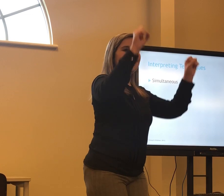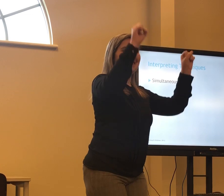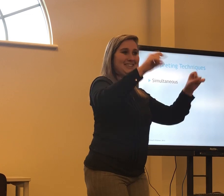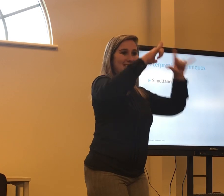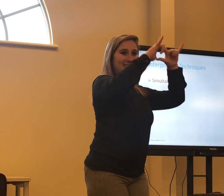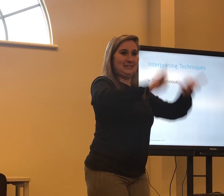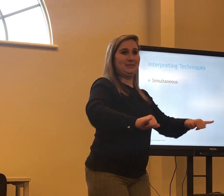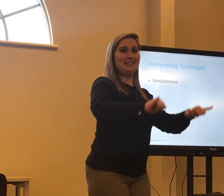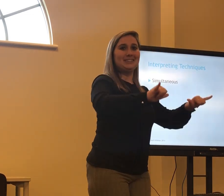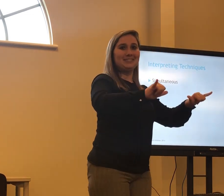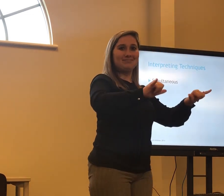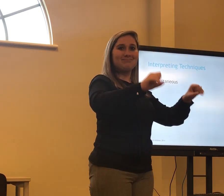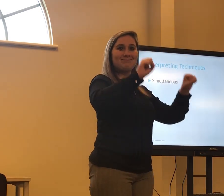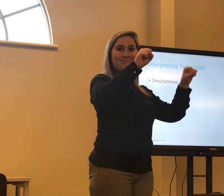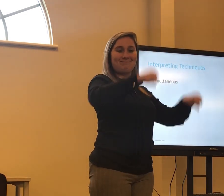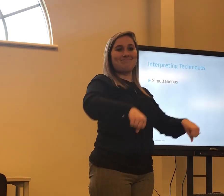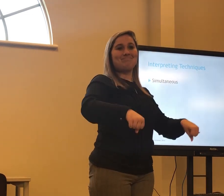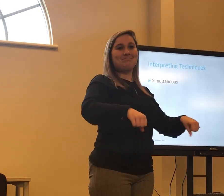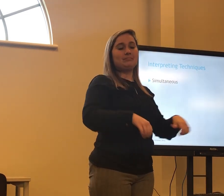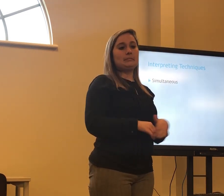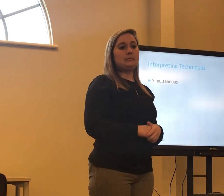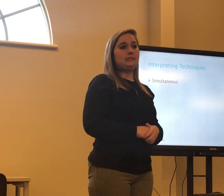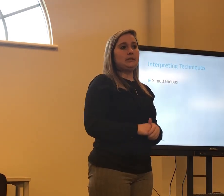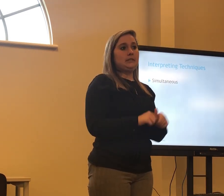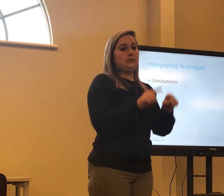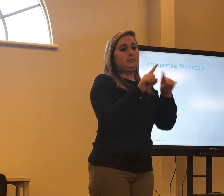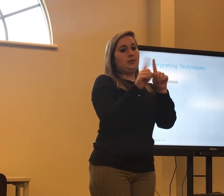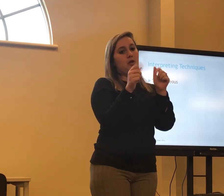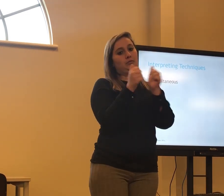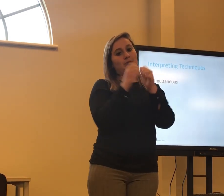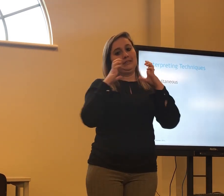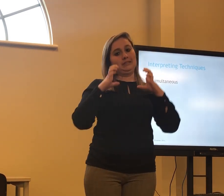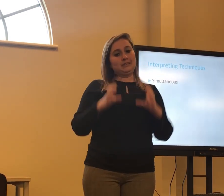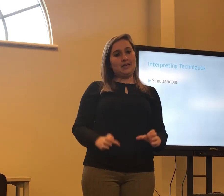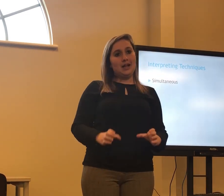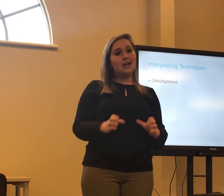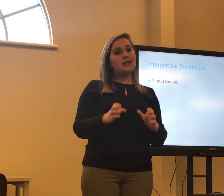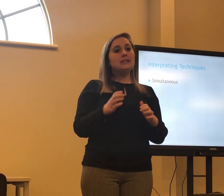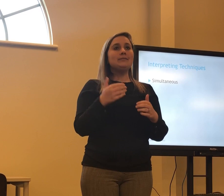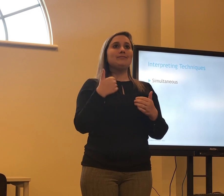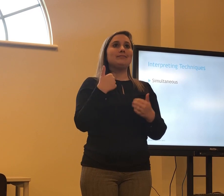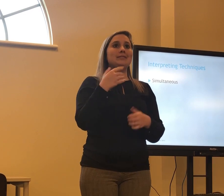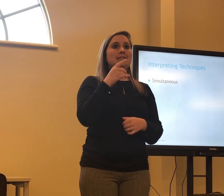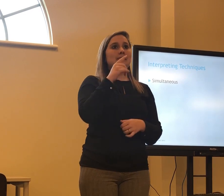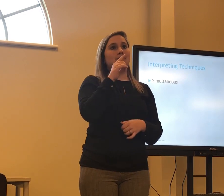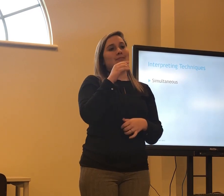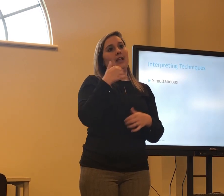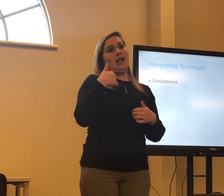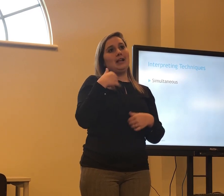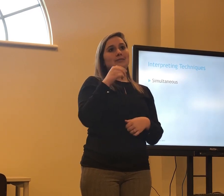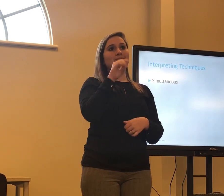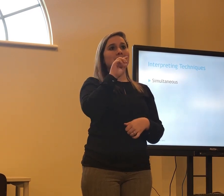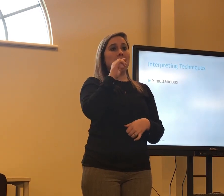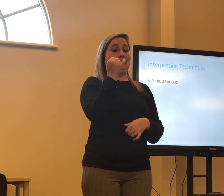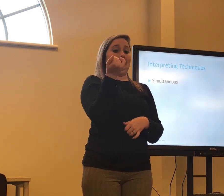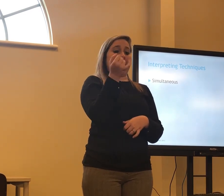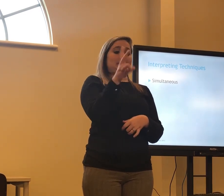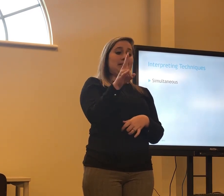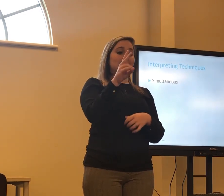interpreting. But with my client who spent 17 years with no language, I'm not going to use simultaneous